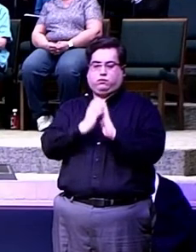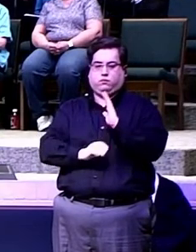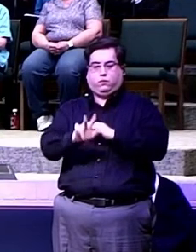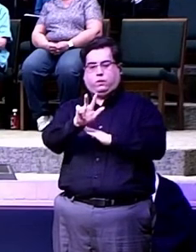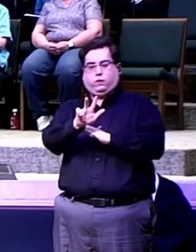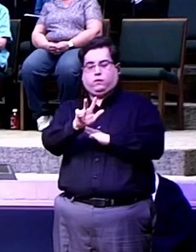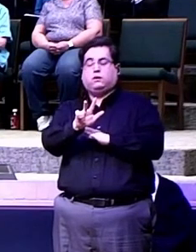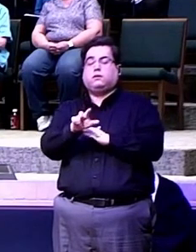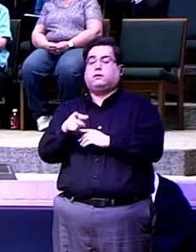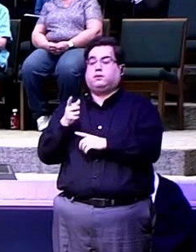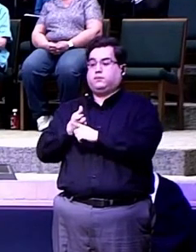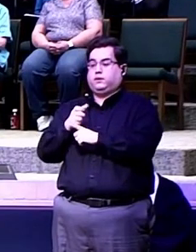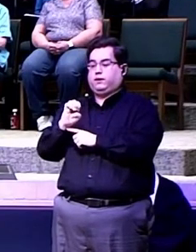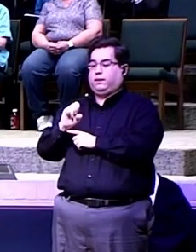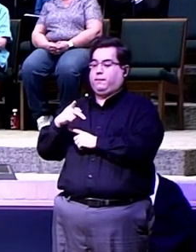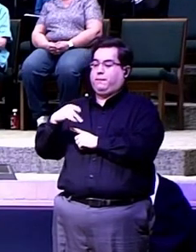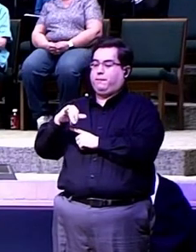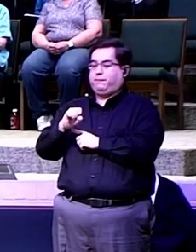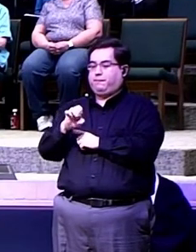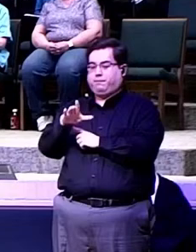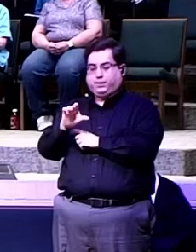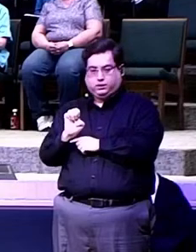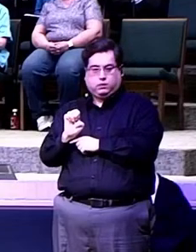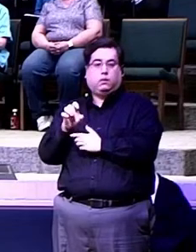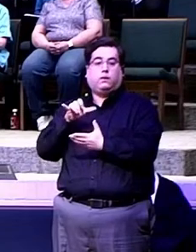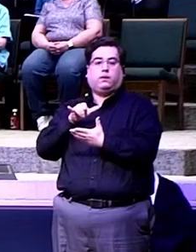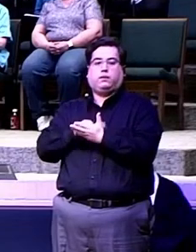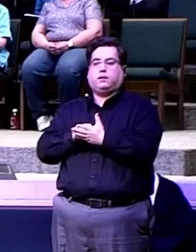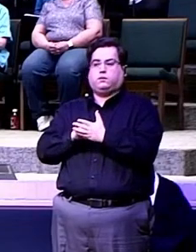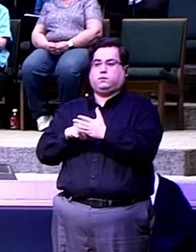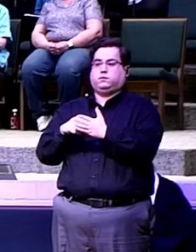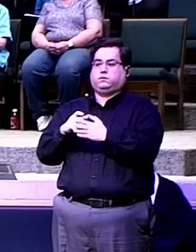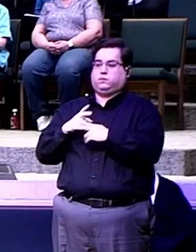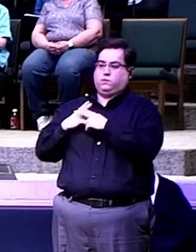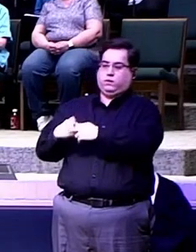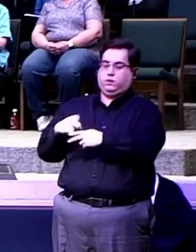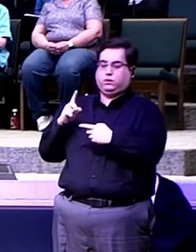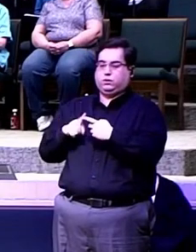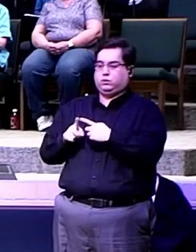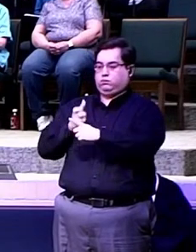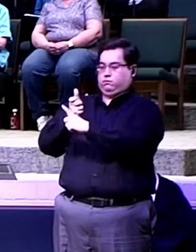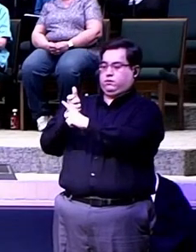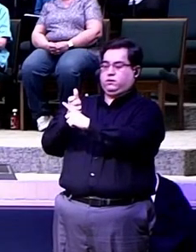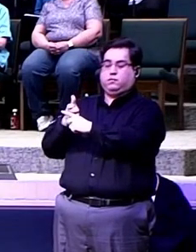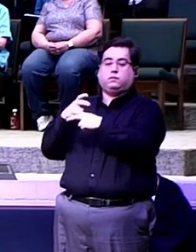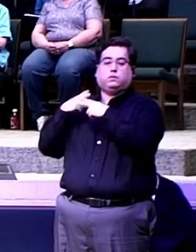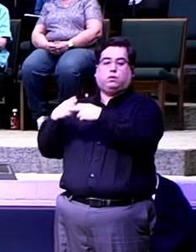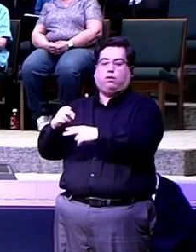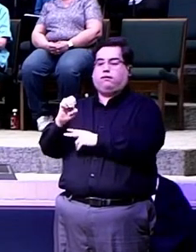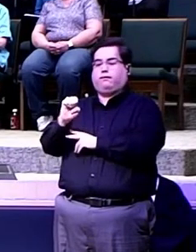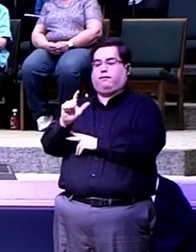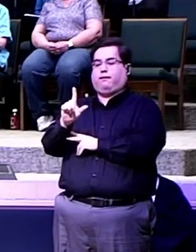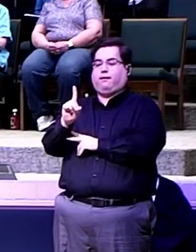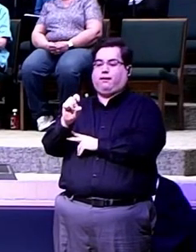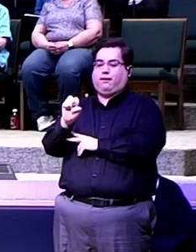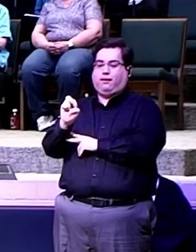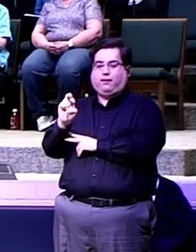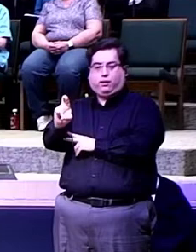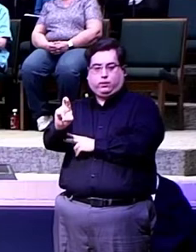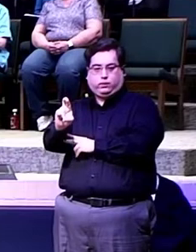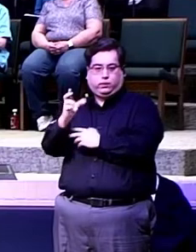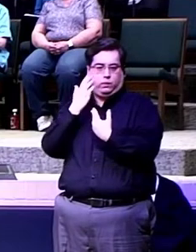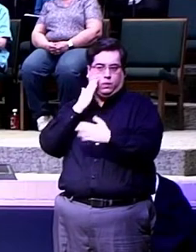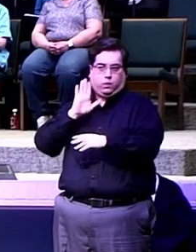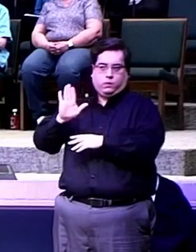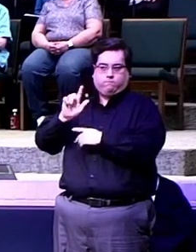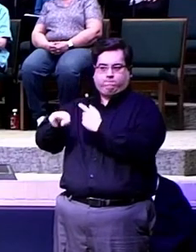it's an epistle, and it's credited to the one who calls himself an elder. We don't know exactly